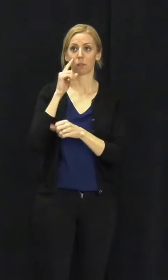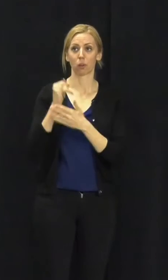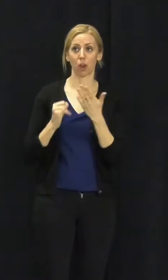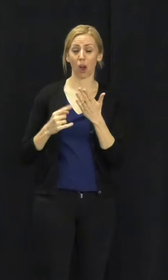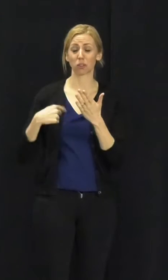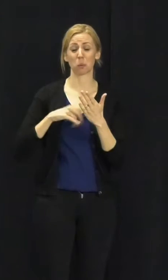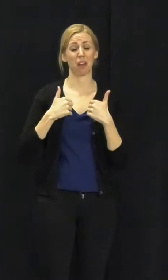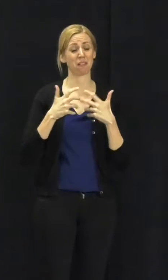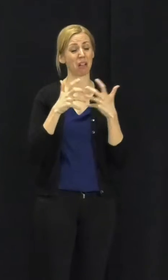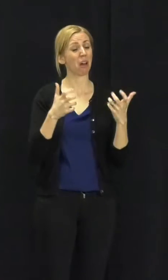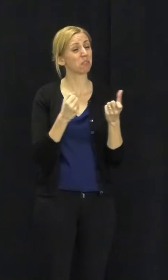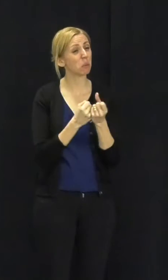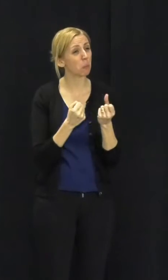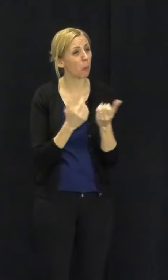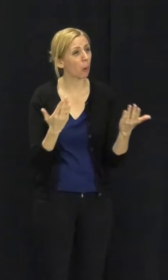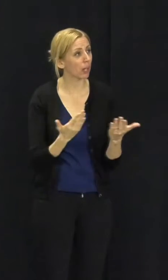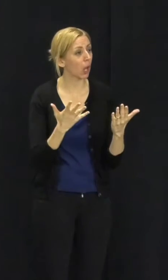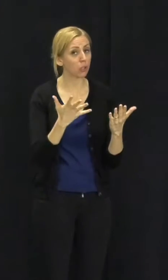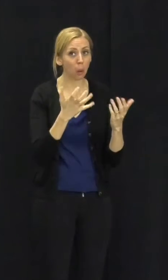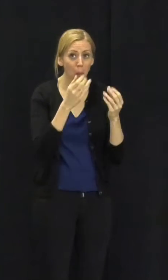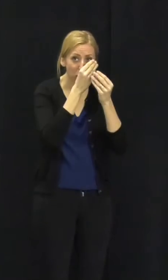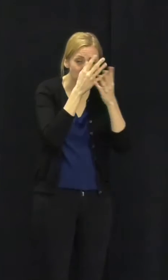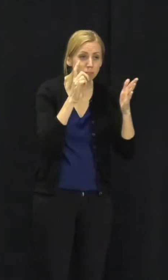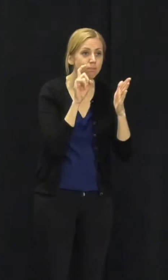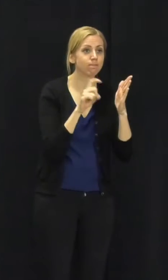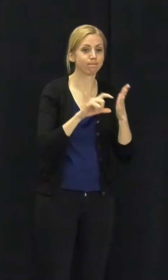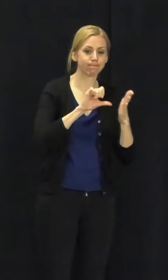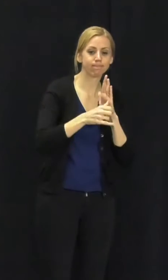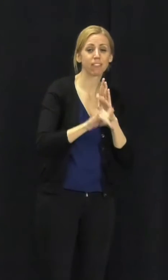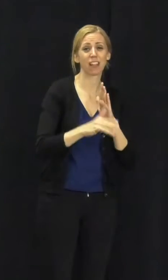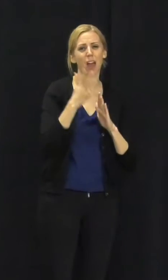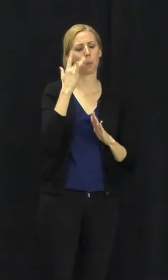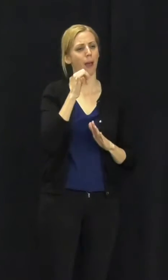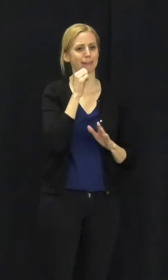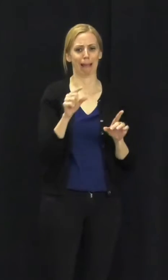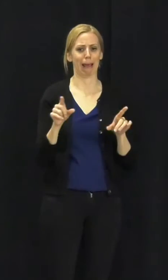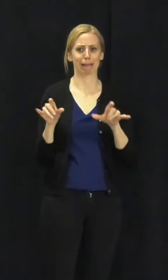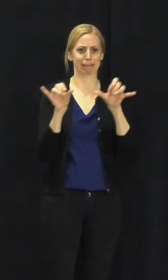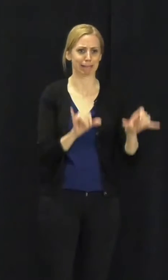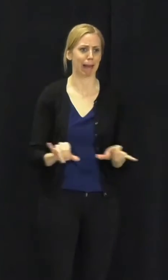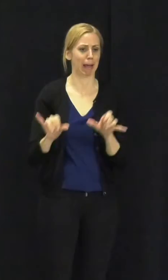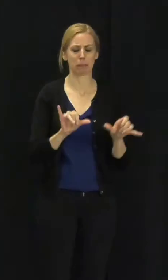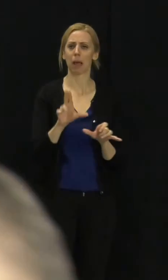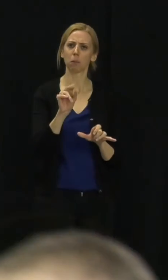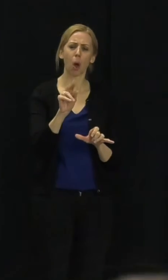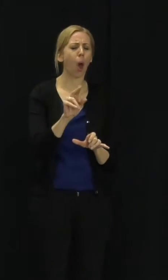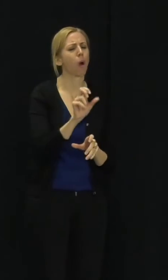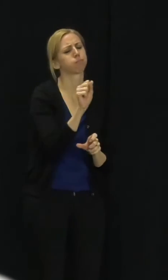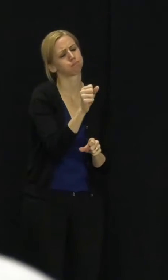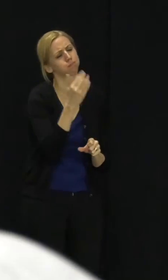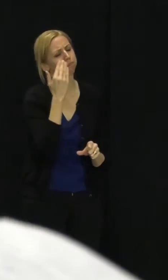the cultural planning to be as equitable as possible. Thank you.